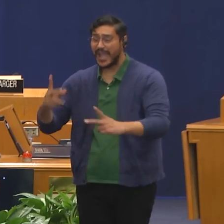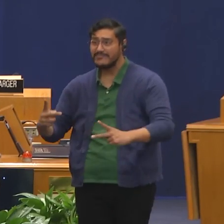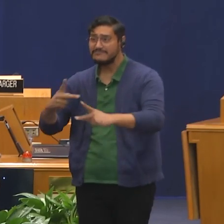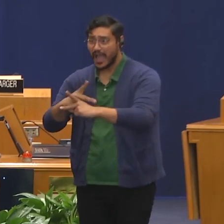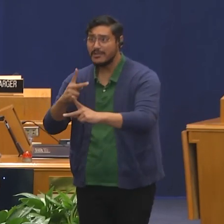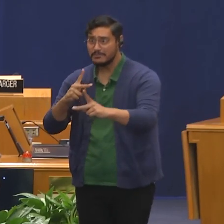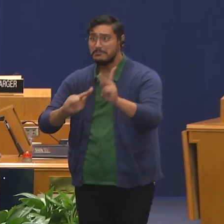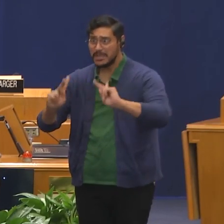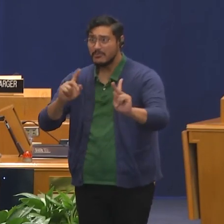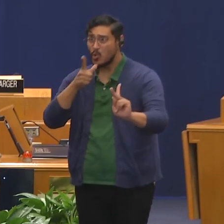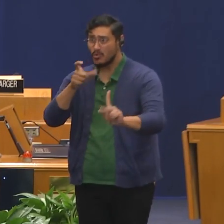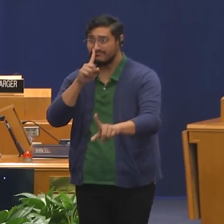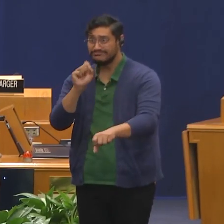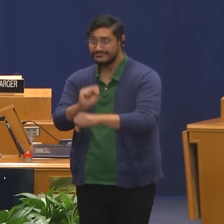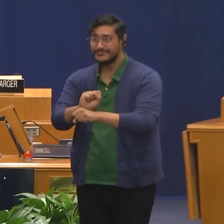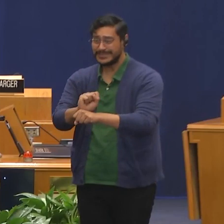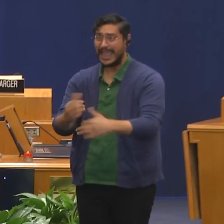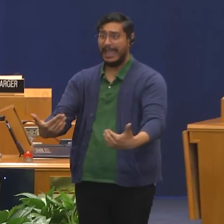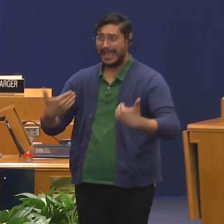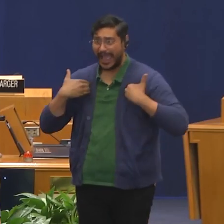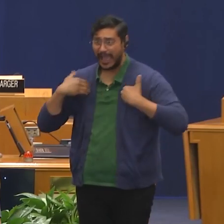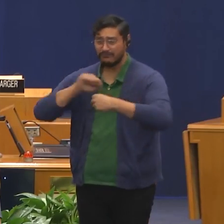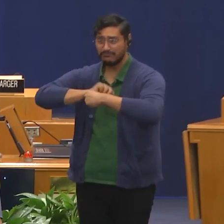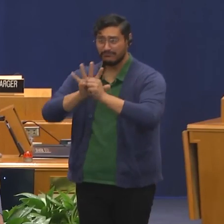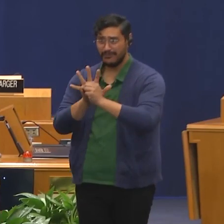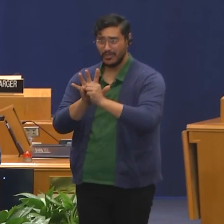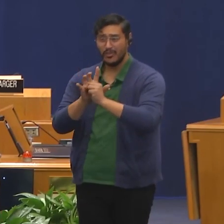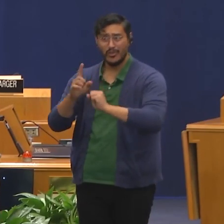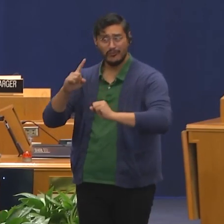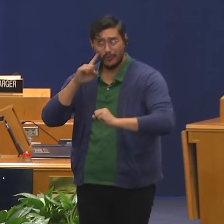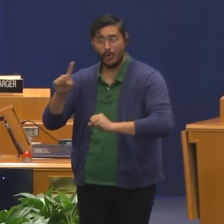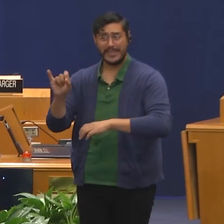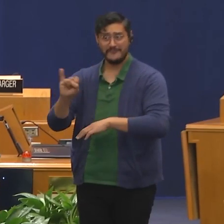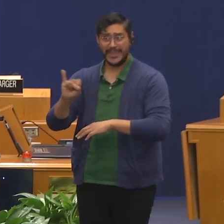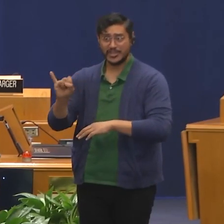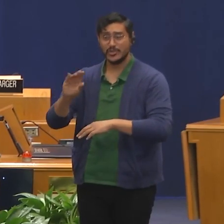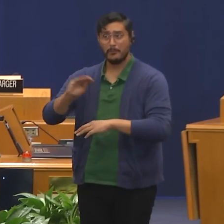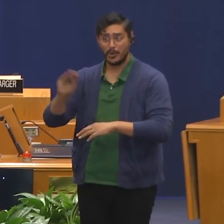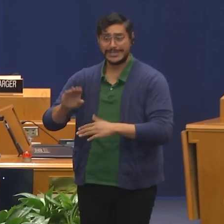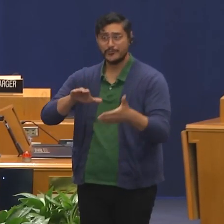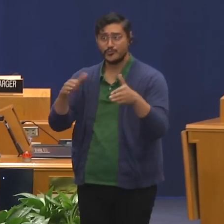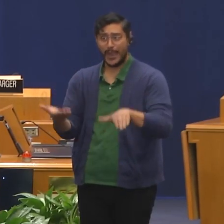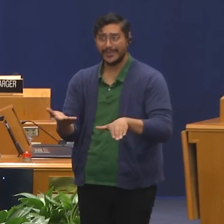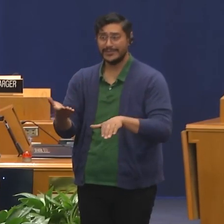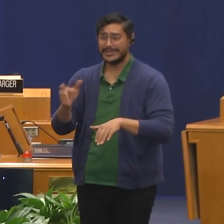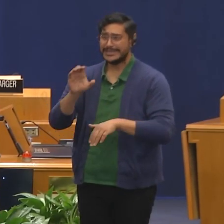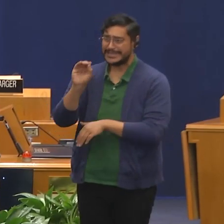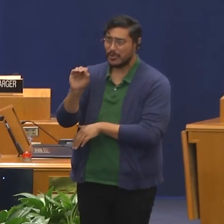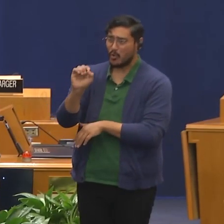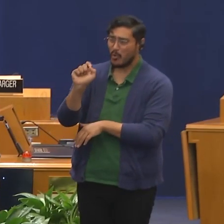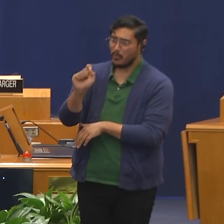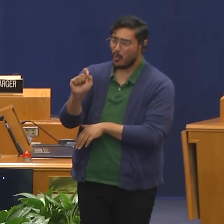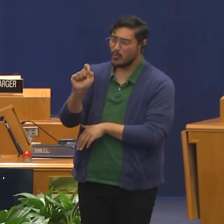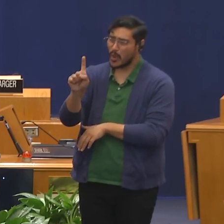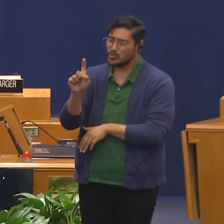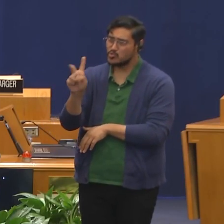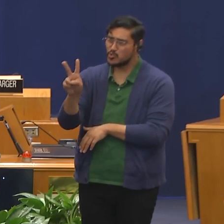who've actually tested positive, for an infection fatality rate of 0.12%